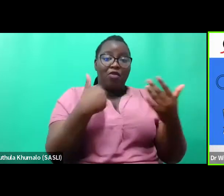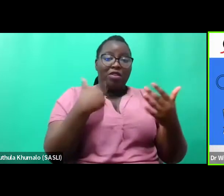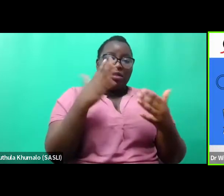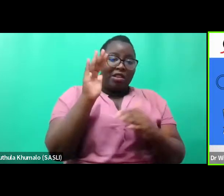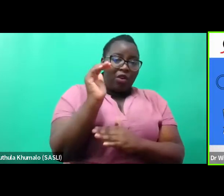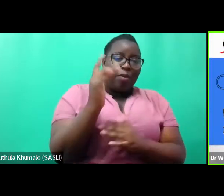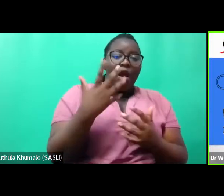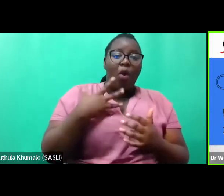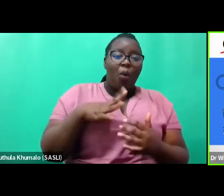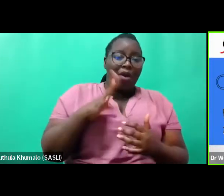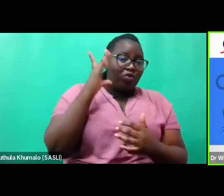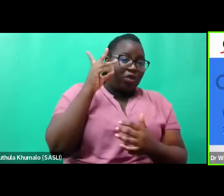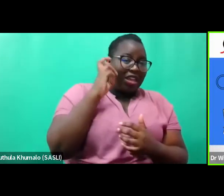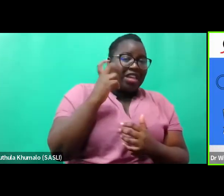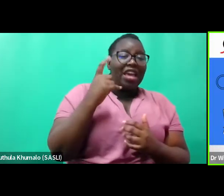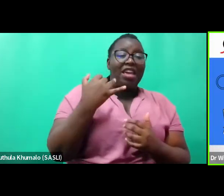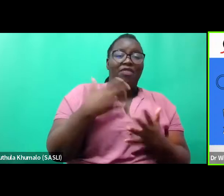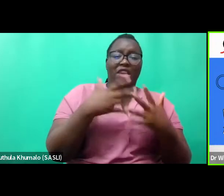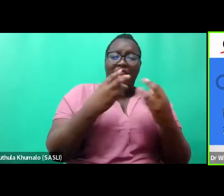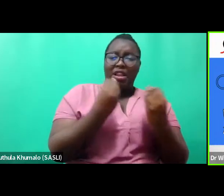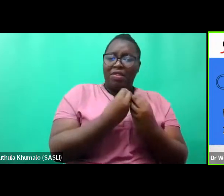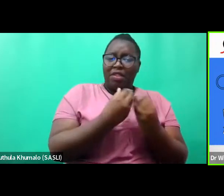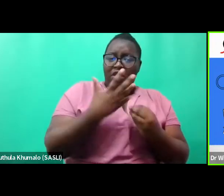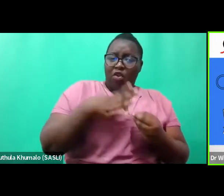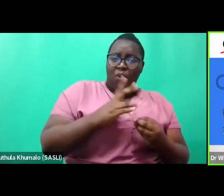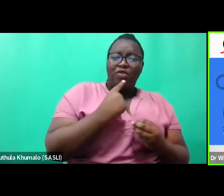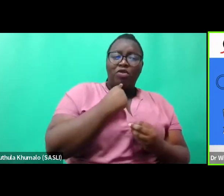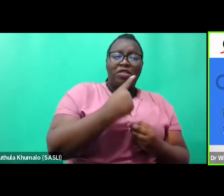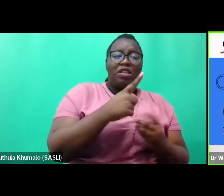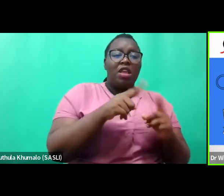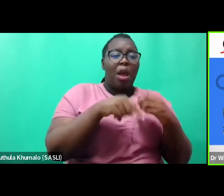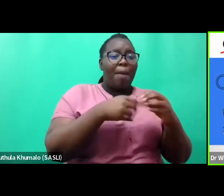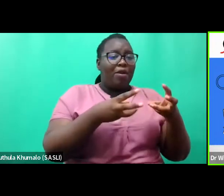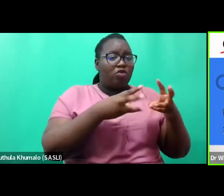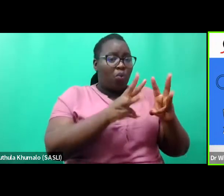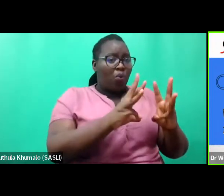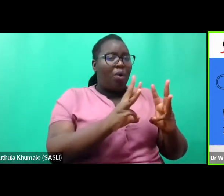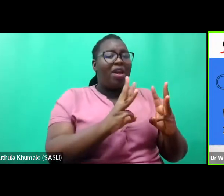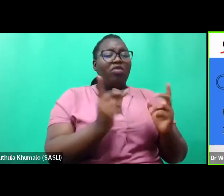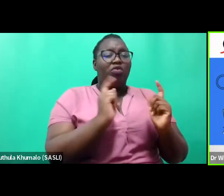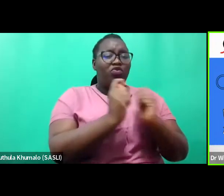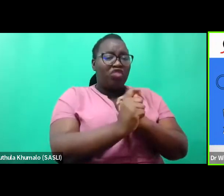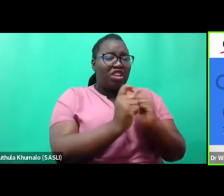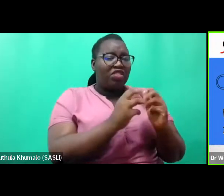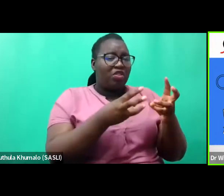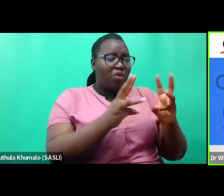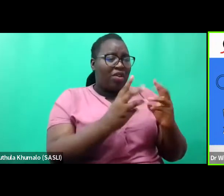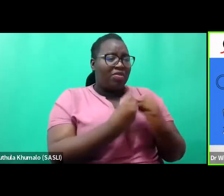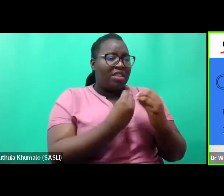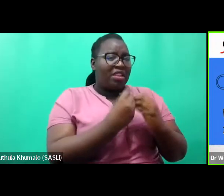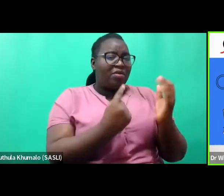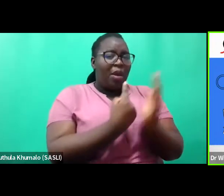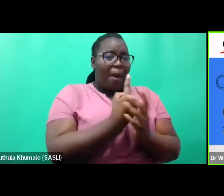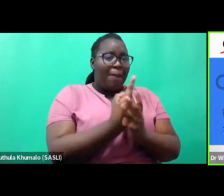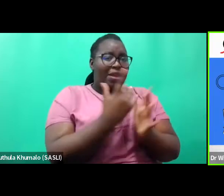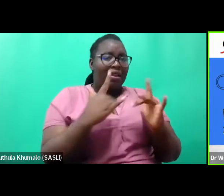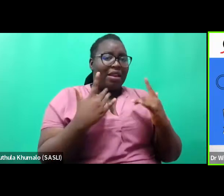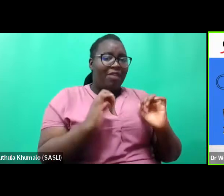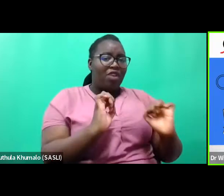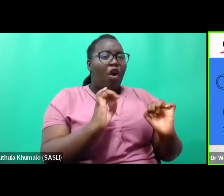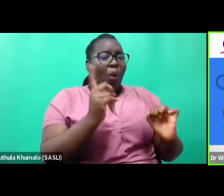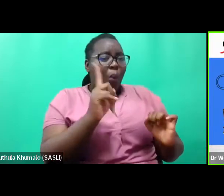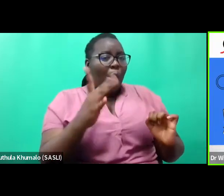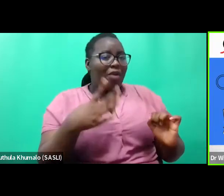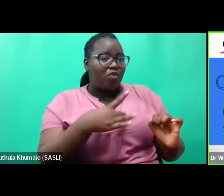anything you would like to say about changing the way things have been carrying on for you. What would you like to see change going